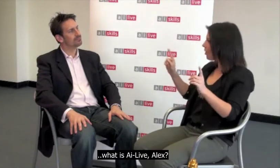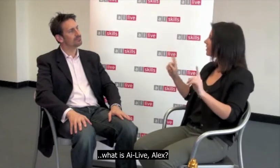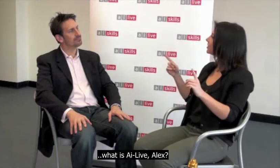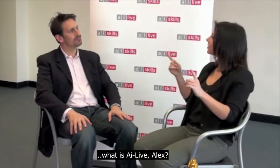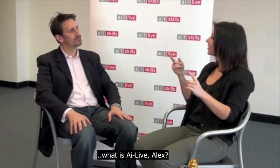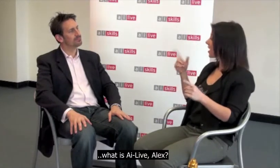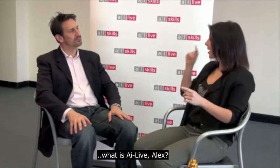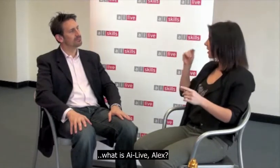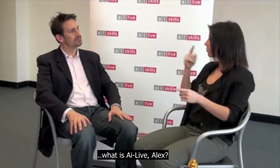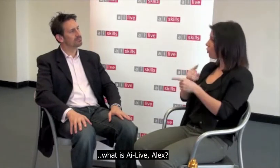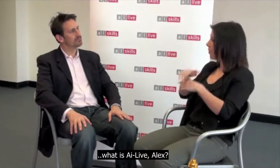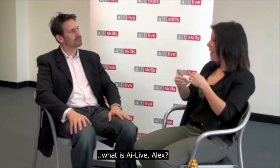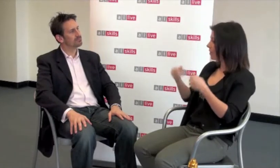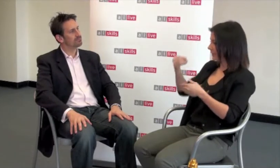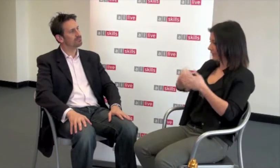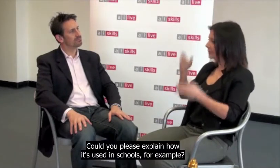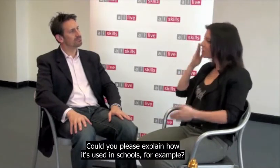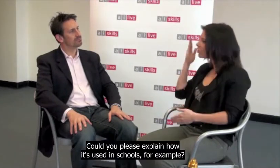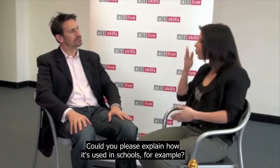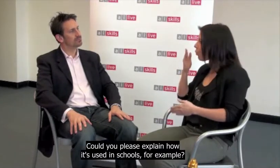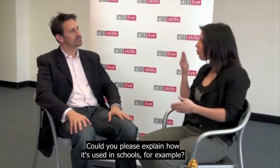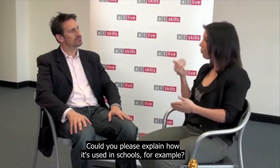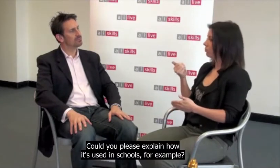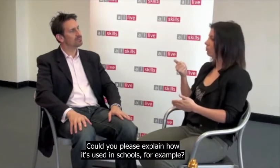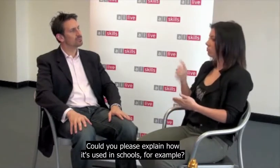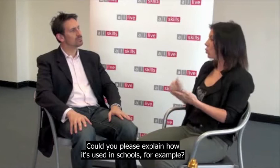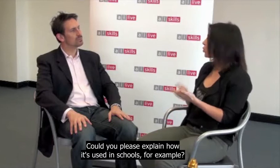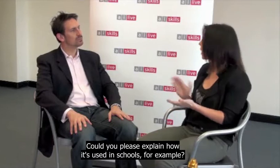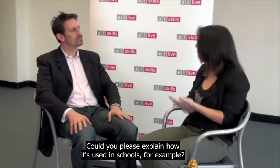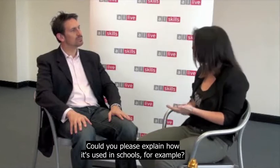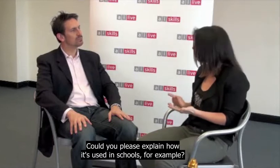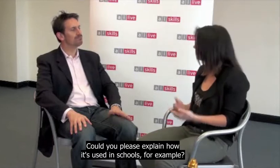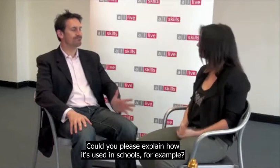what is AI Live, Alex? Could you please explain how it's used in schools, for example?